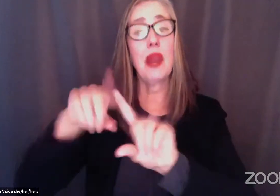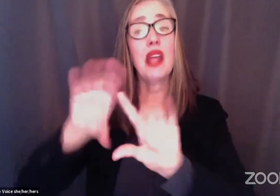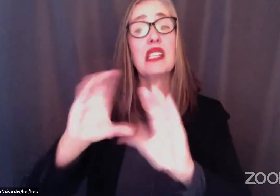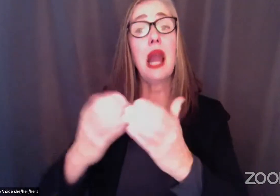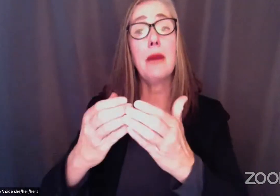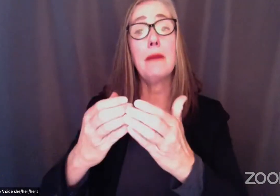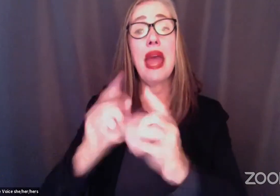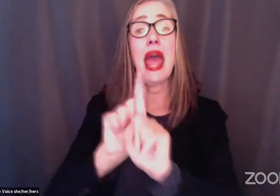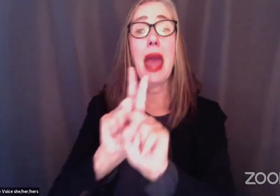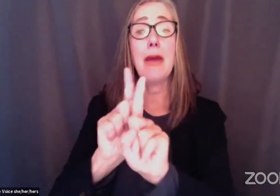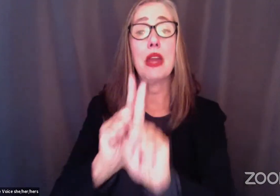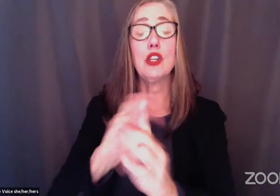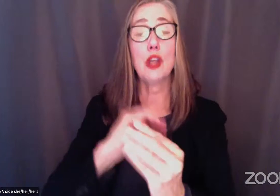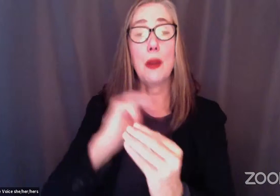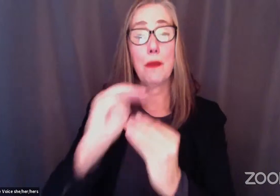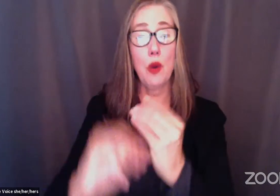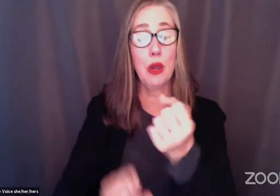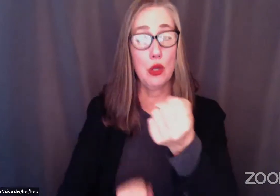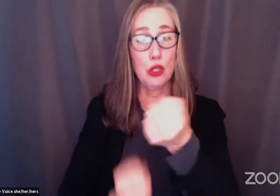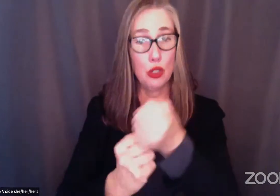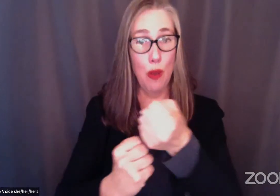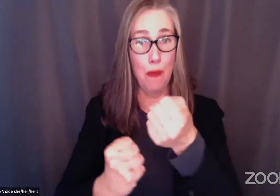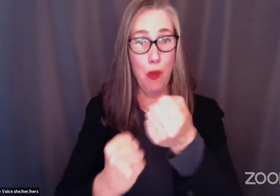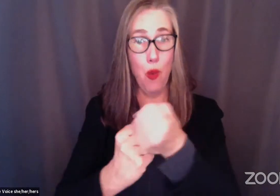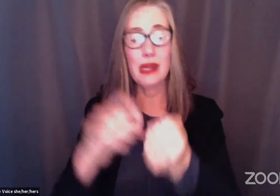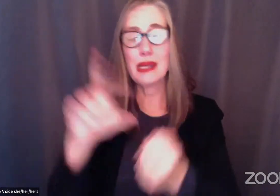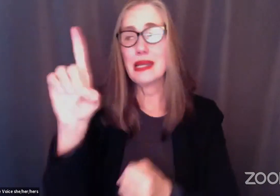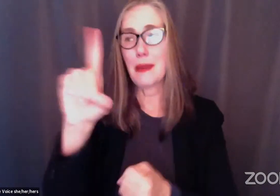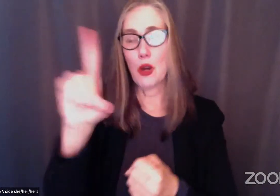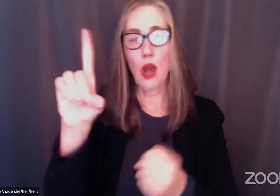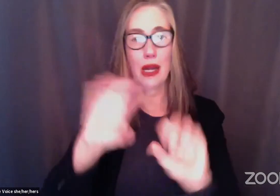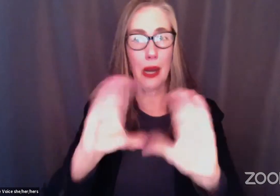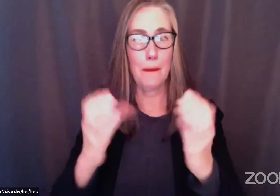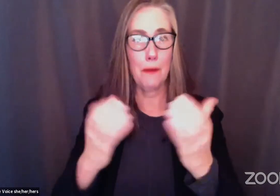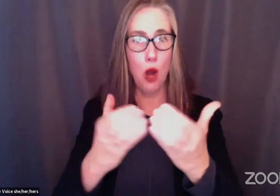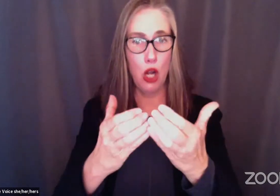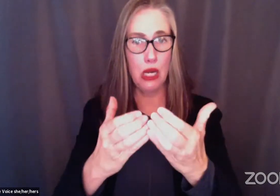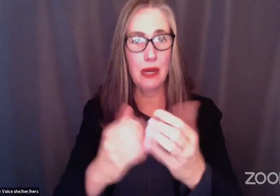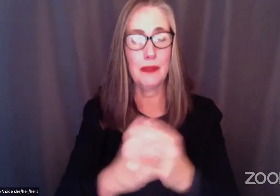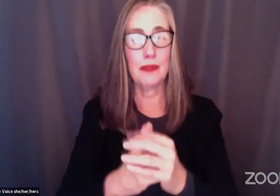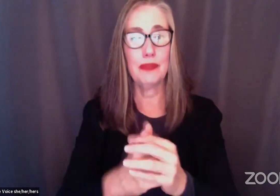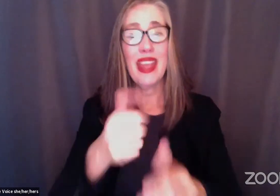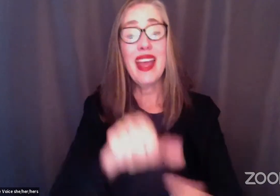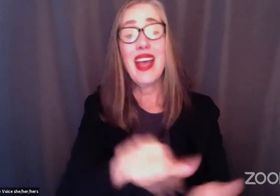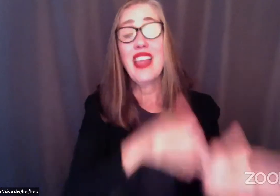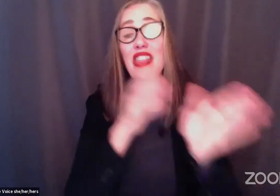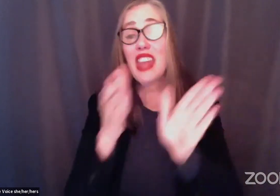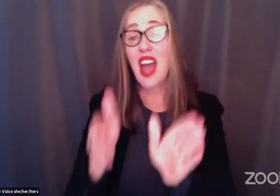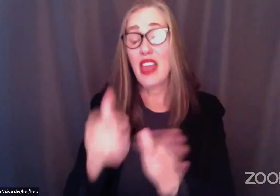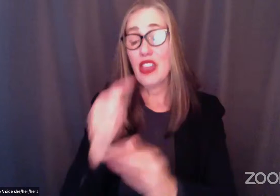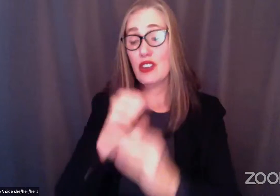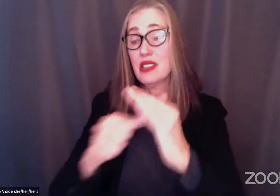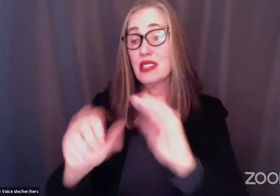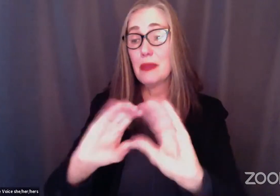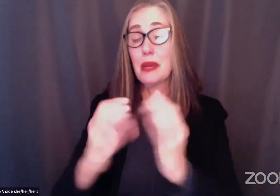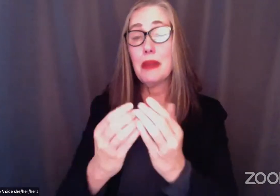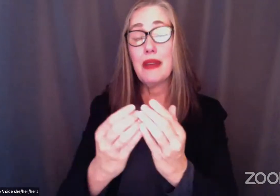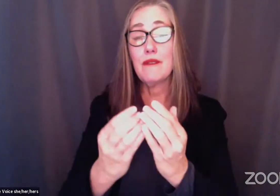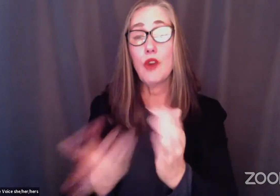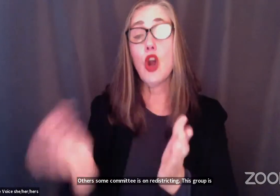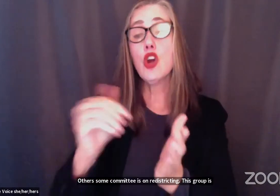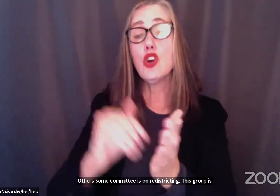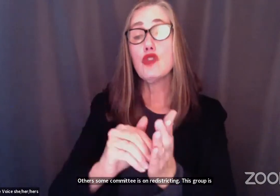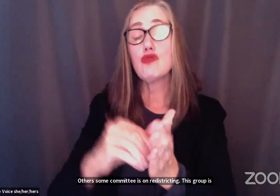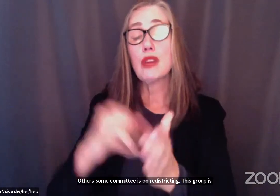mentorship program that will support our party. Our other subcommittee is on redistricting. This group is led